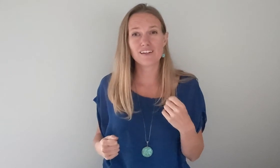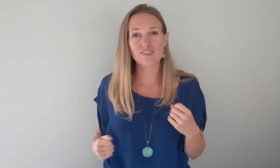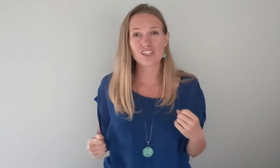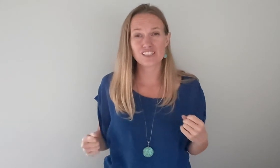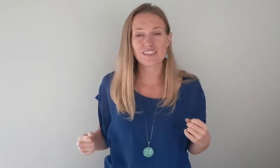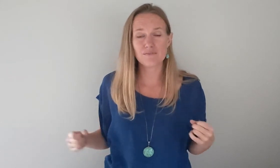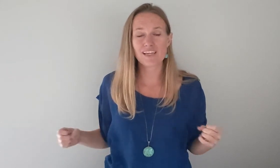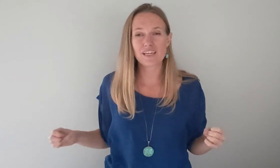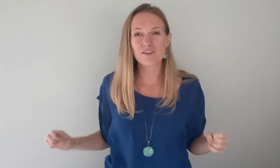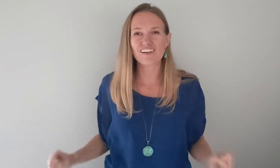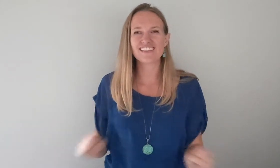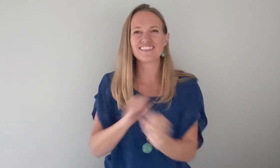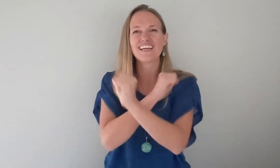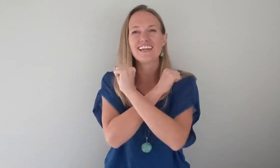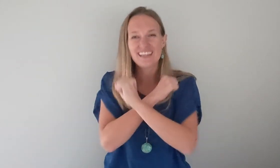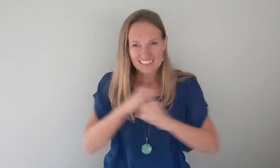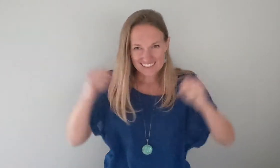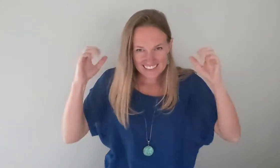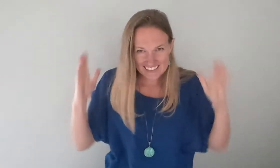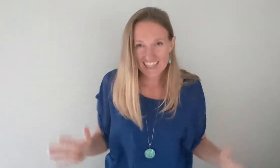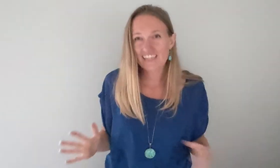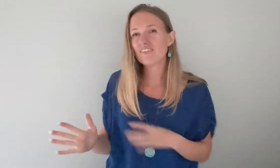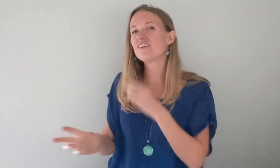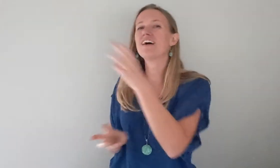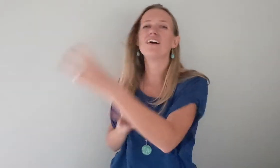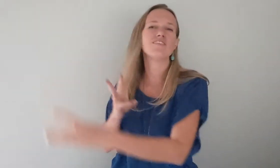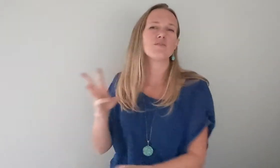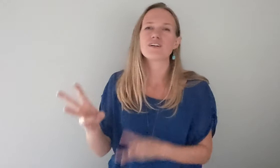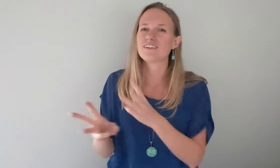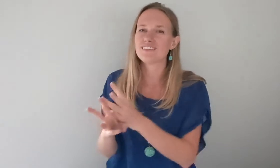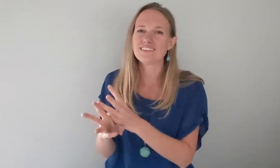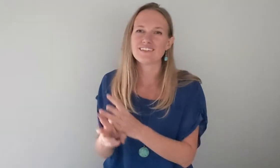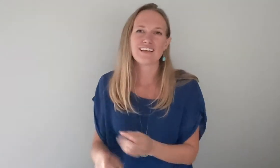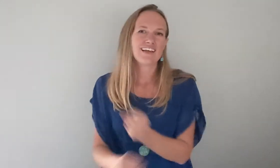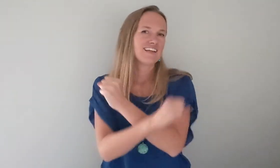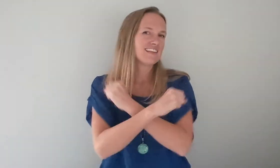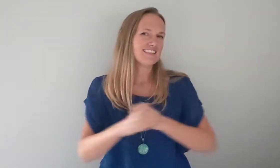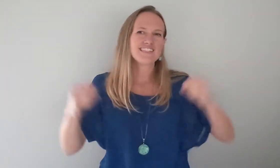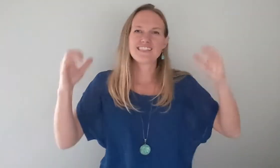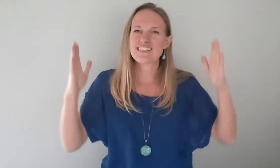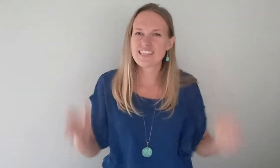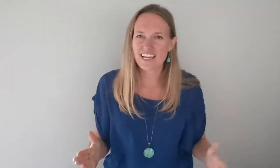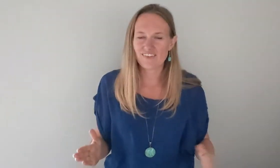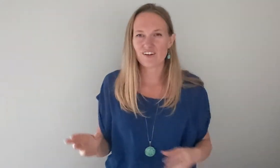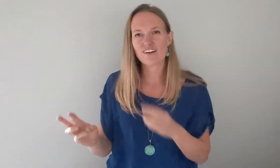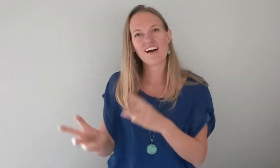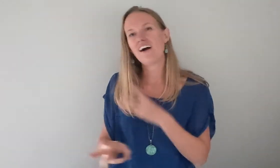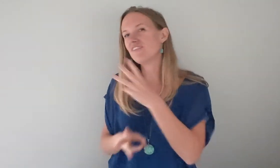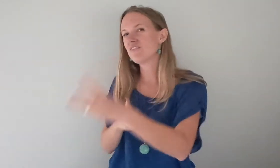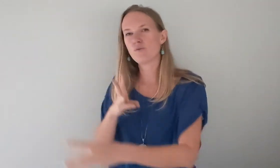your version, it might keep going and say, the Savior of the world, the Savior of the